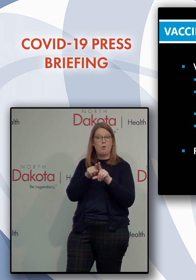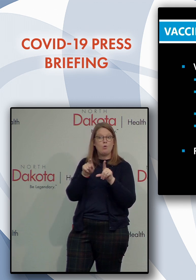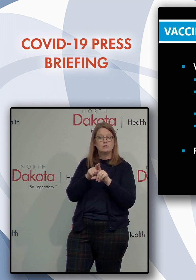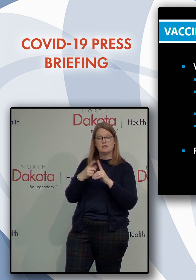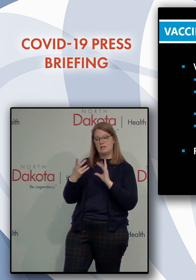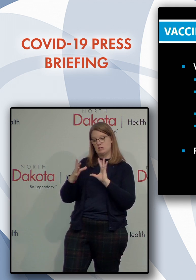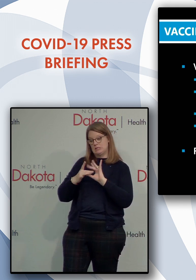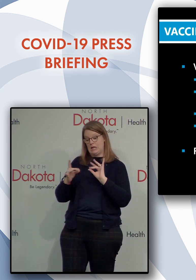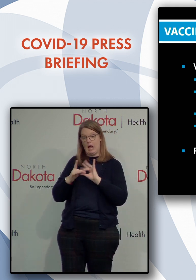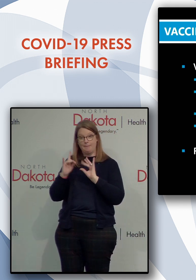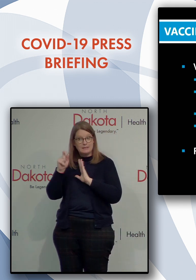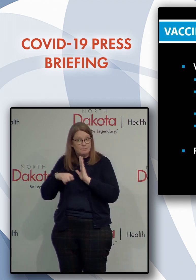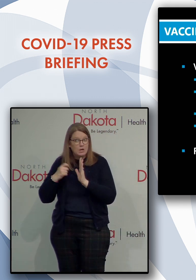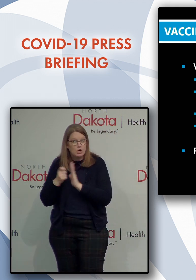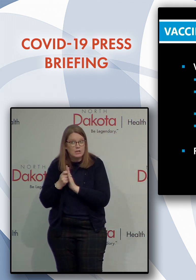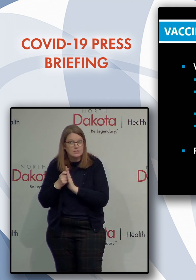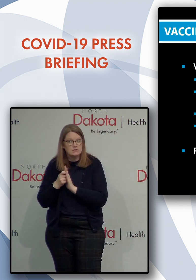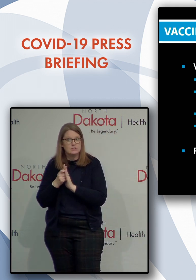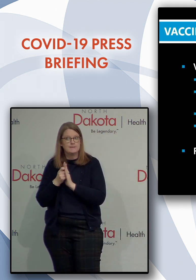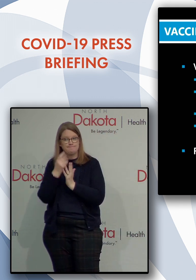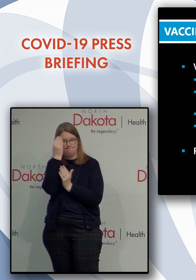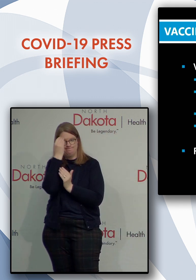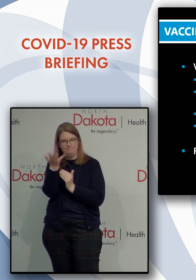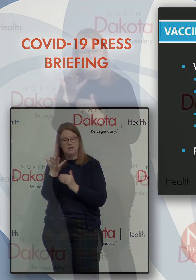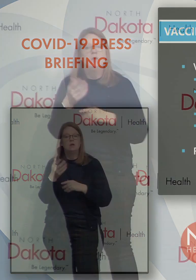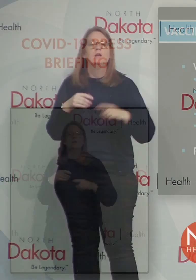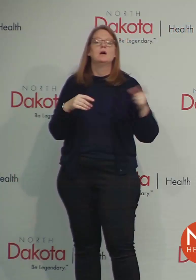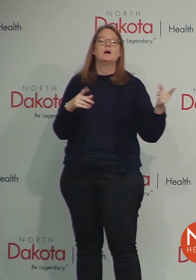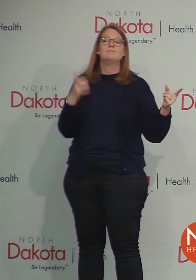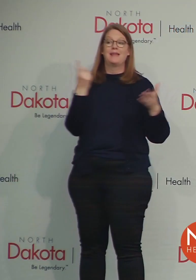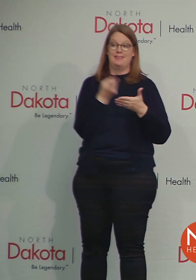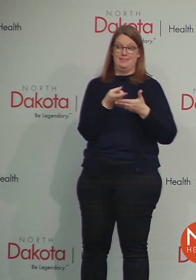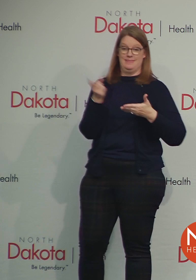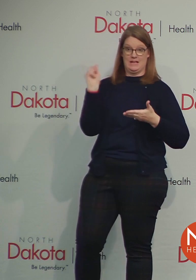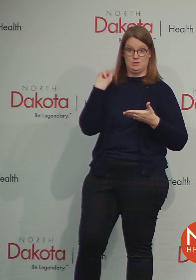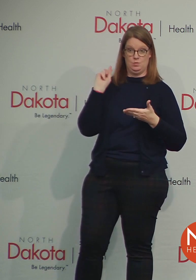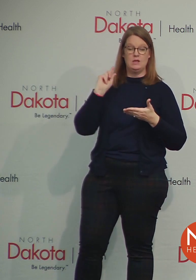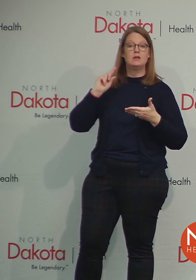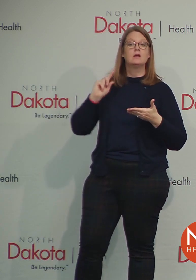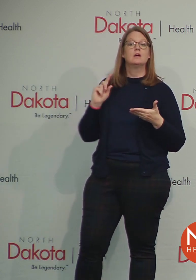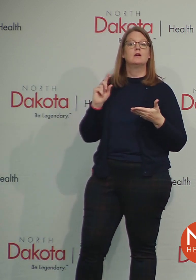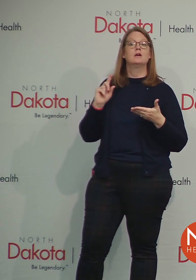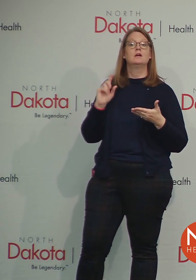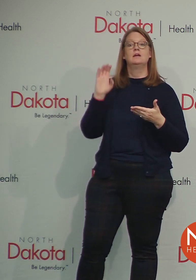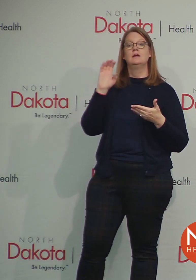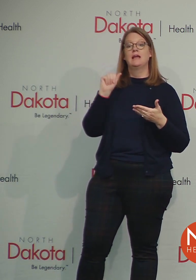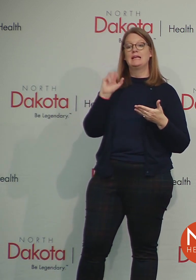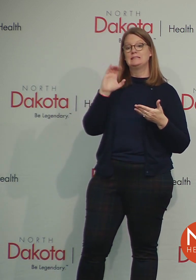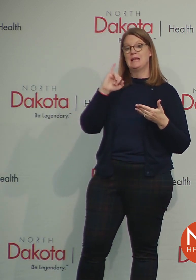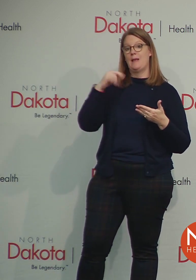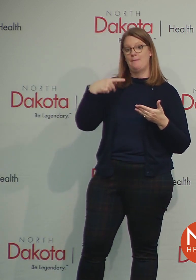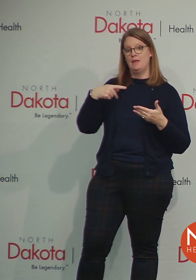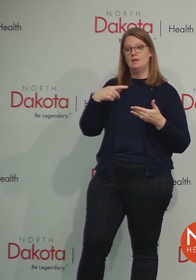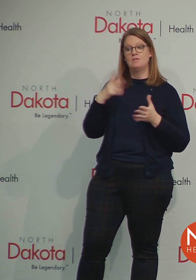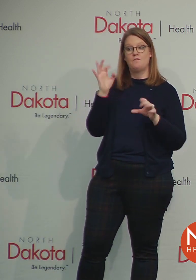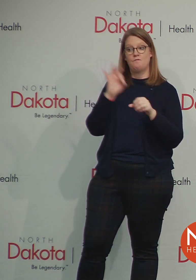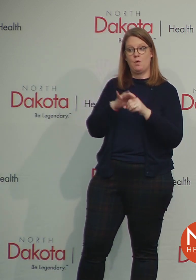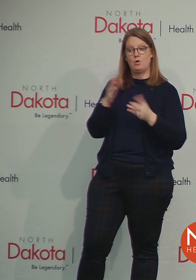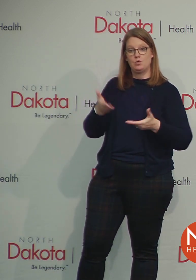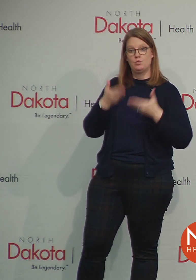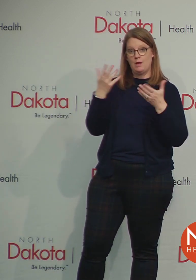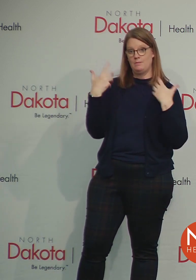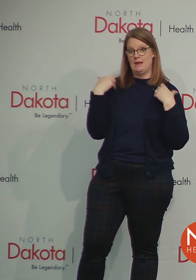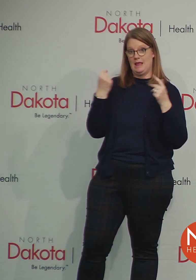comment periods at those meetings. I will say, though, last week already, as I mentioned, ACIP did vote to recommend that